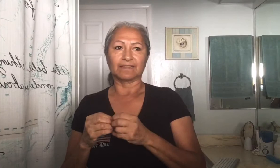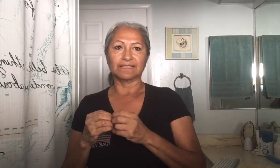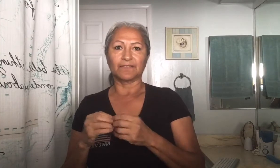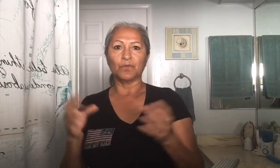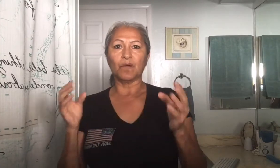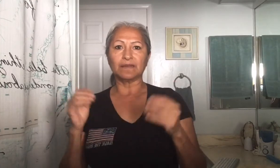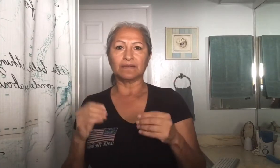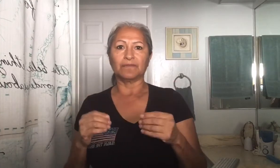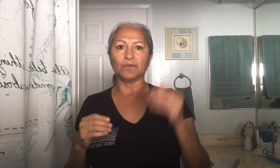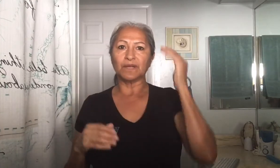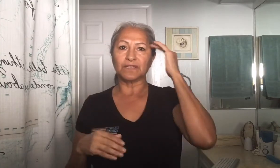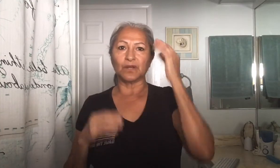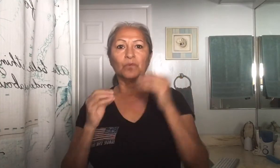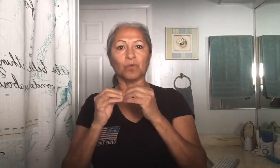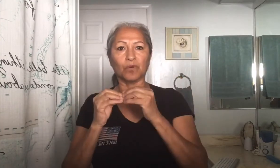if you want to know more,